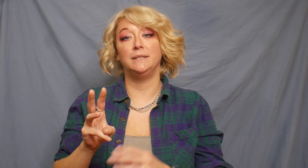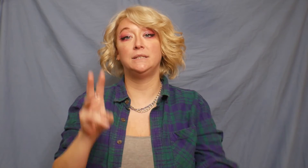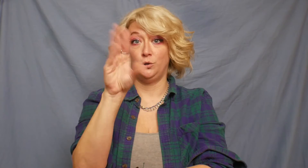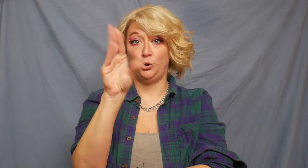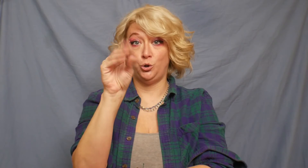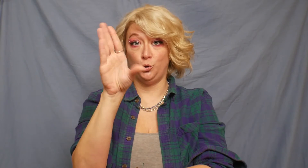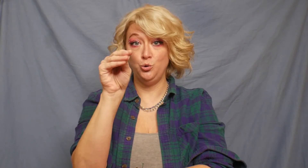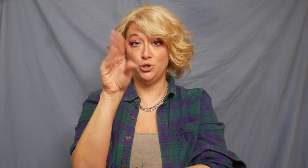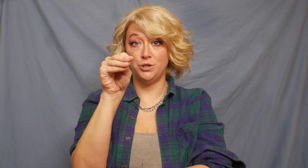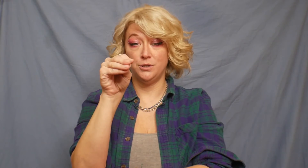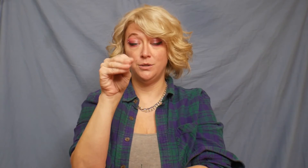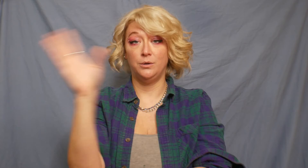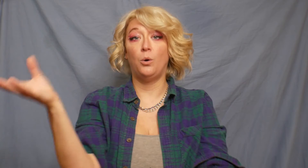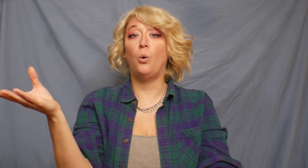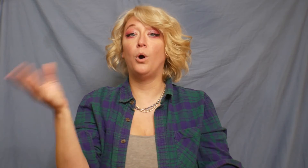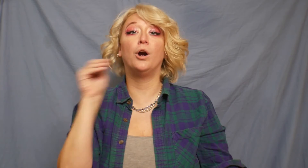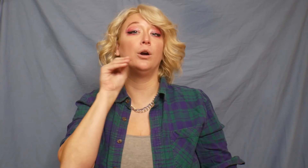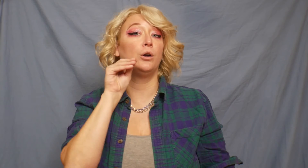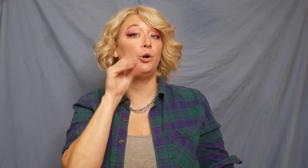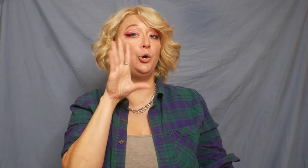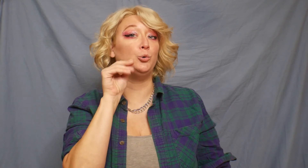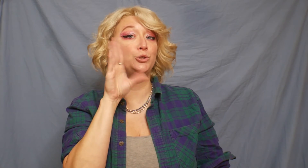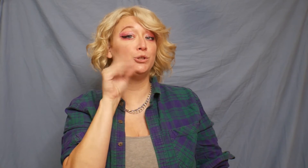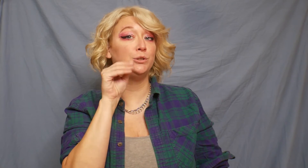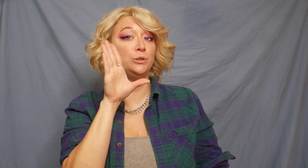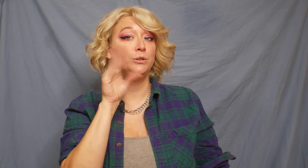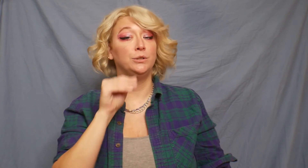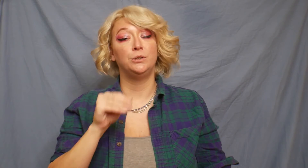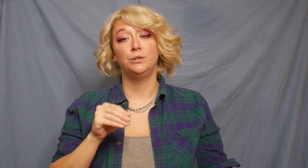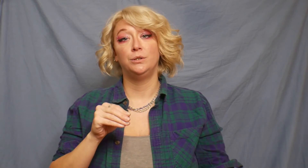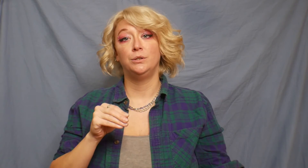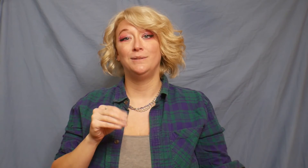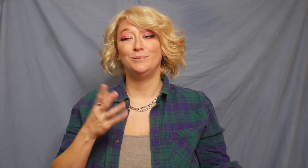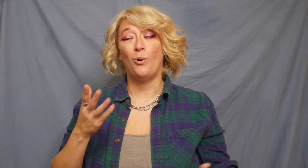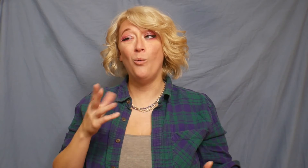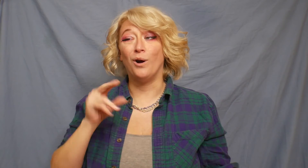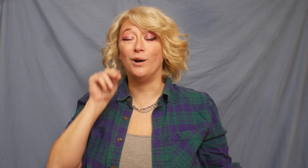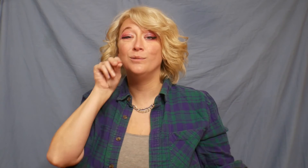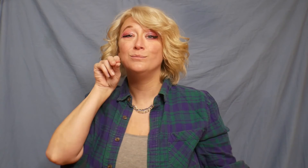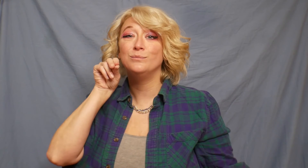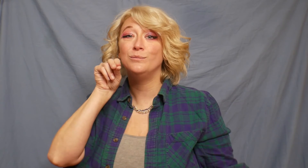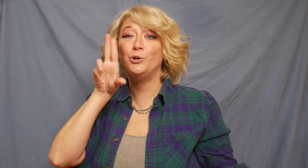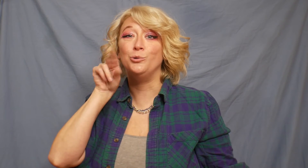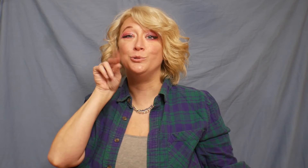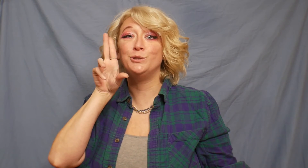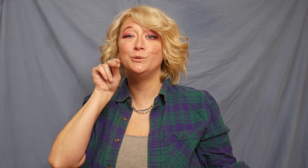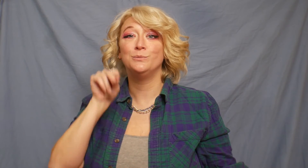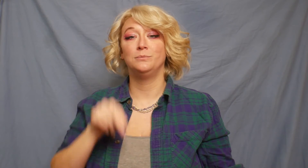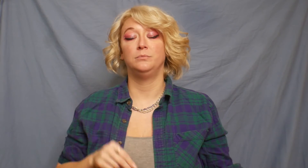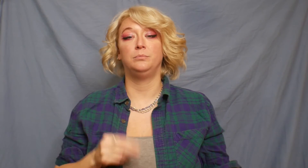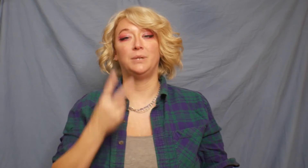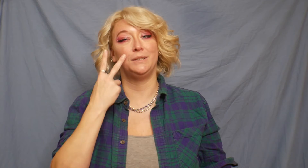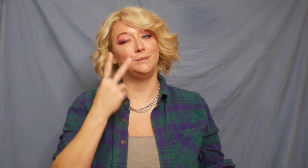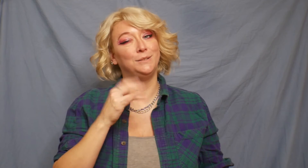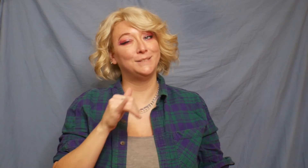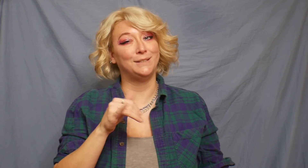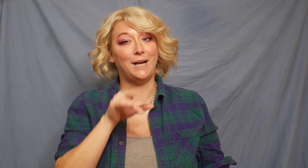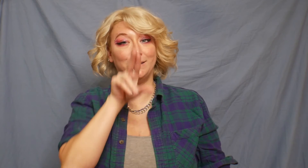ways. Goose or goose or goose, but it looks a lot